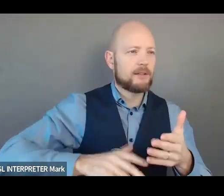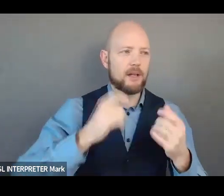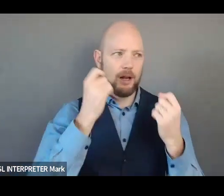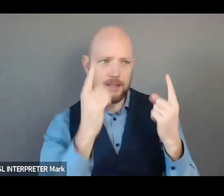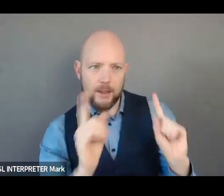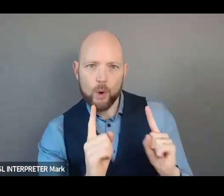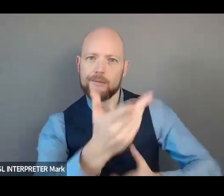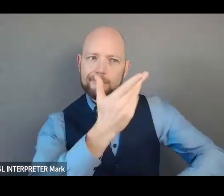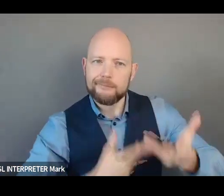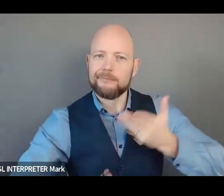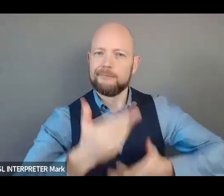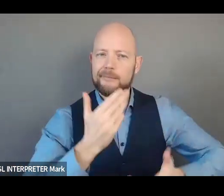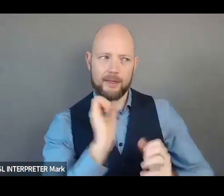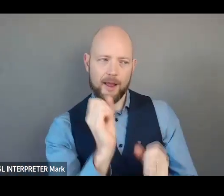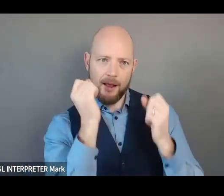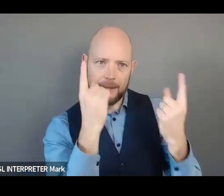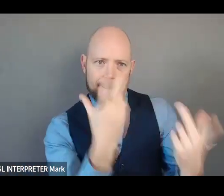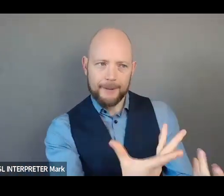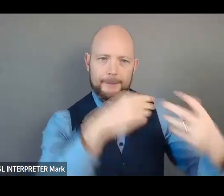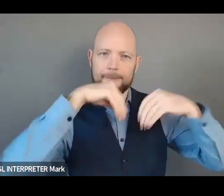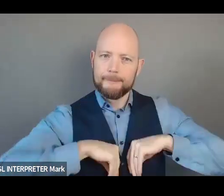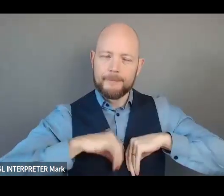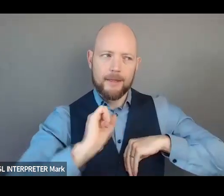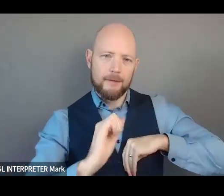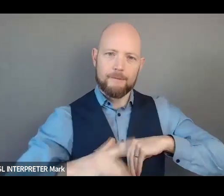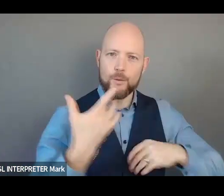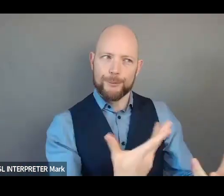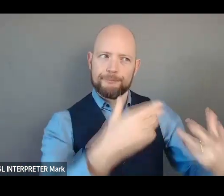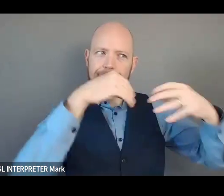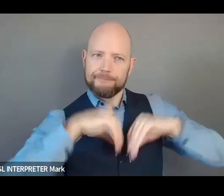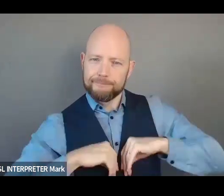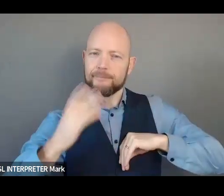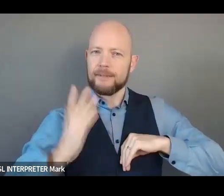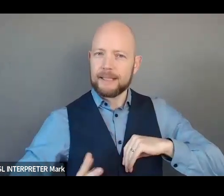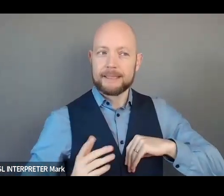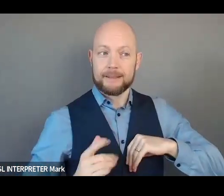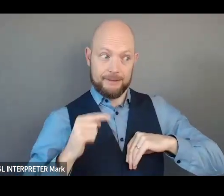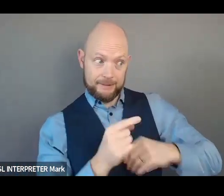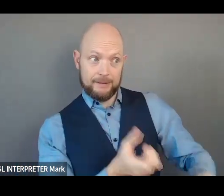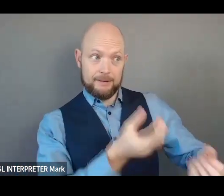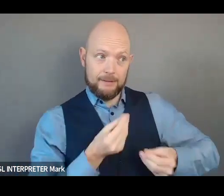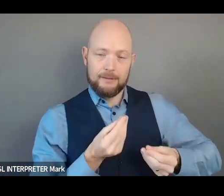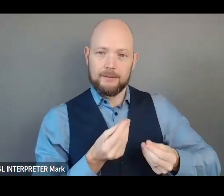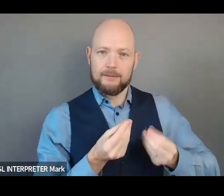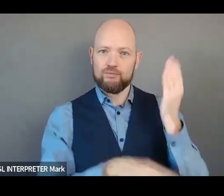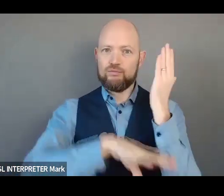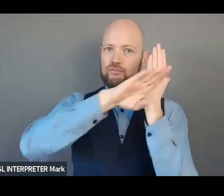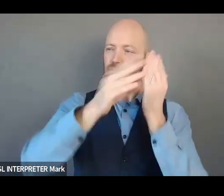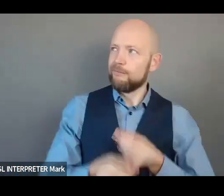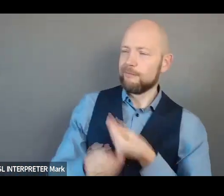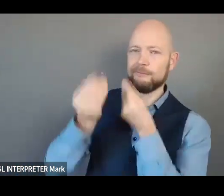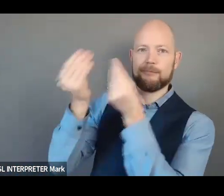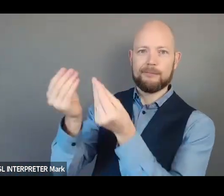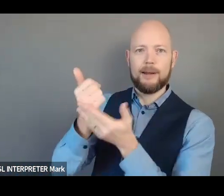lived experiences, and their ideas and viewpoints need to meaningfully be fed up and brought and factored into